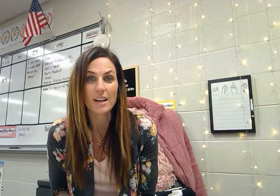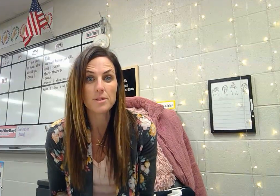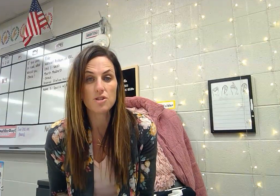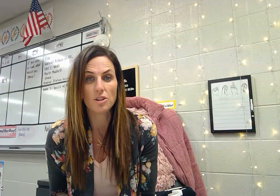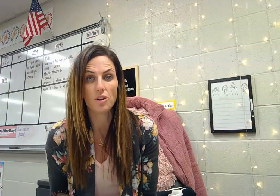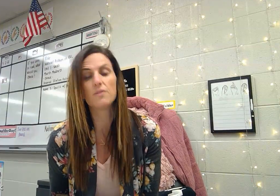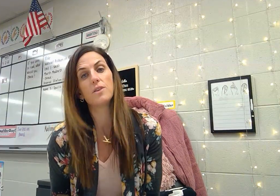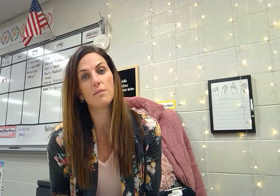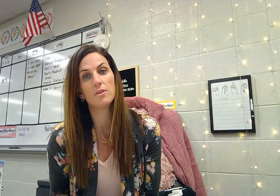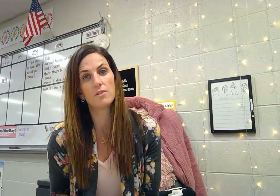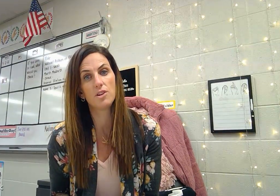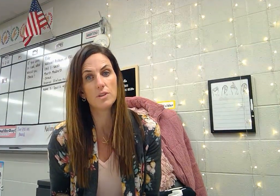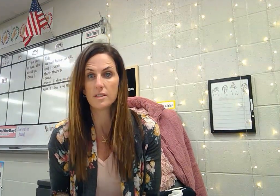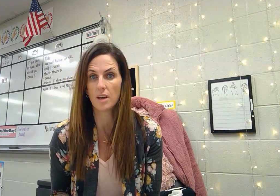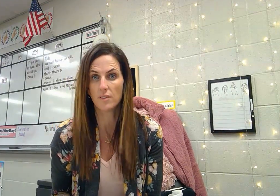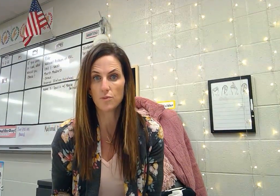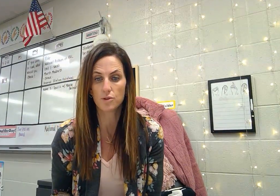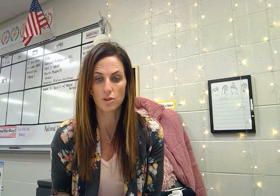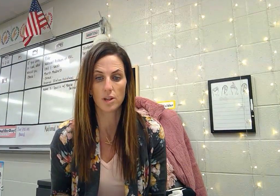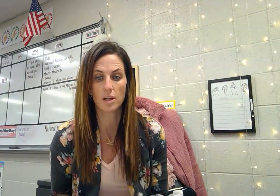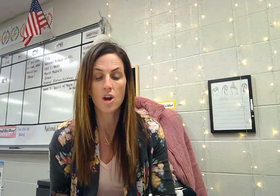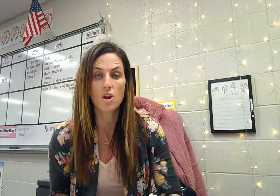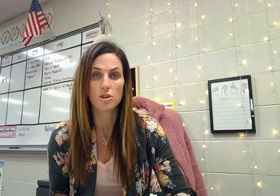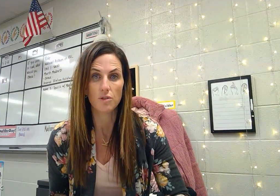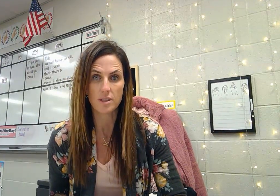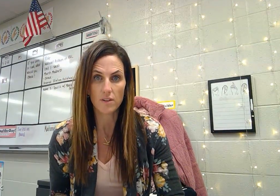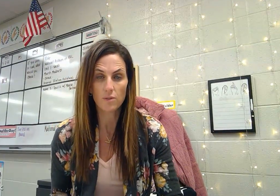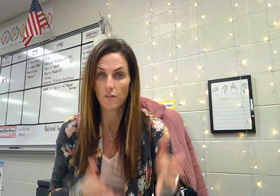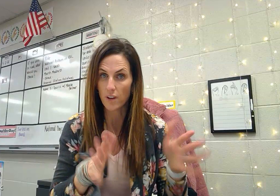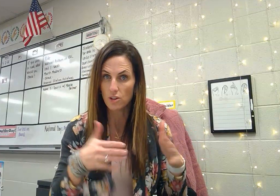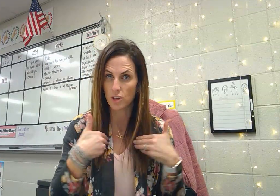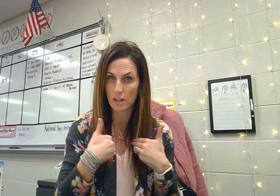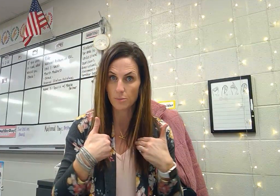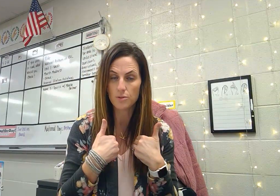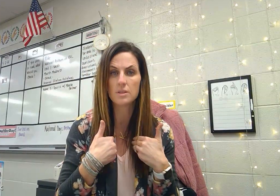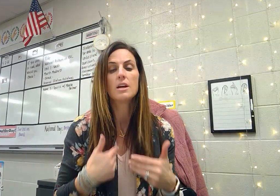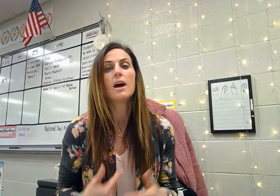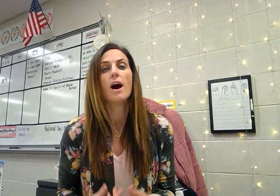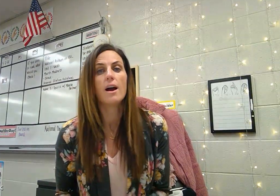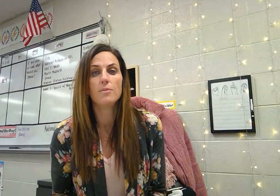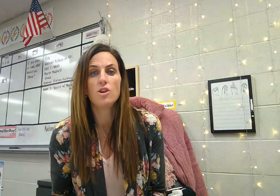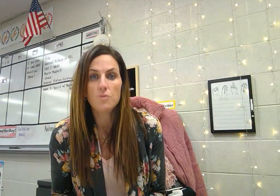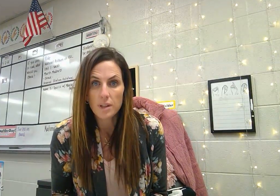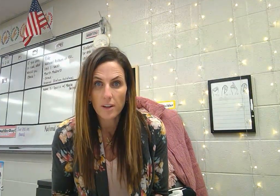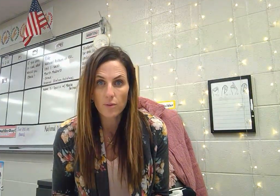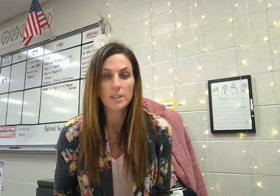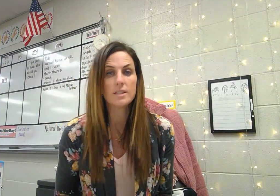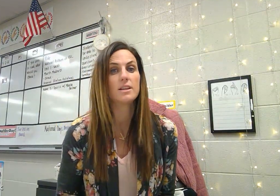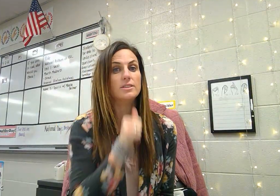Today I'm teaching you vocab over Unit 7. We're starting Unit 7. We finished animals. I'm using my voice. I